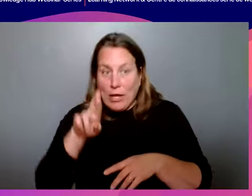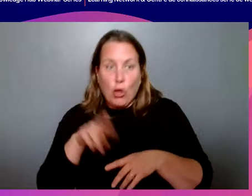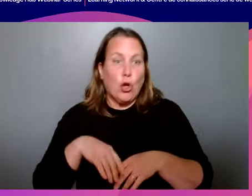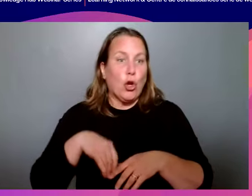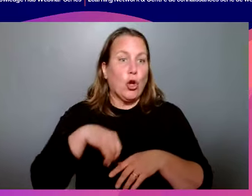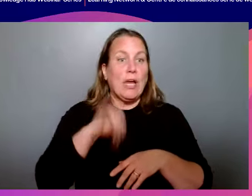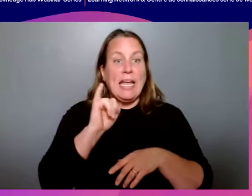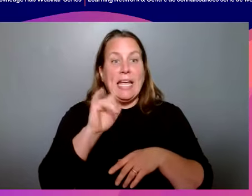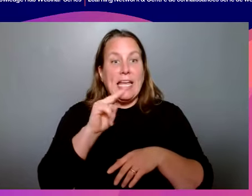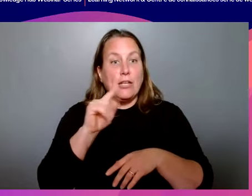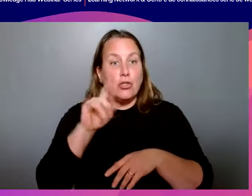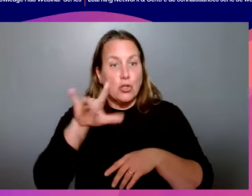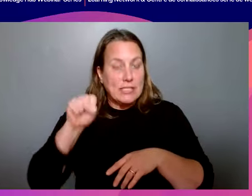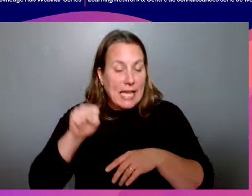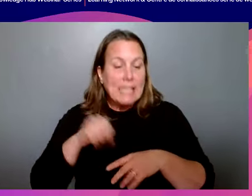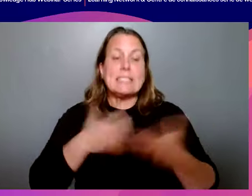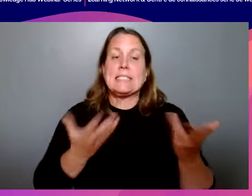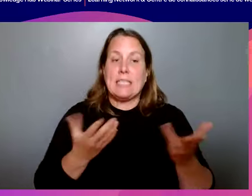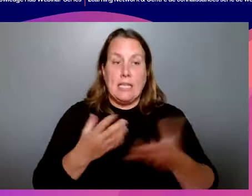asexual, plus have to do with work?